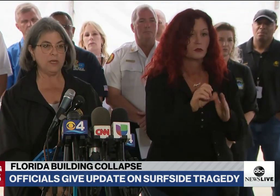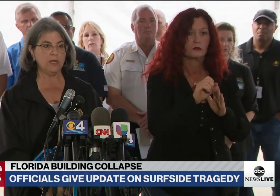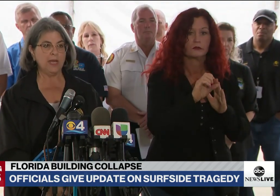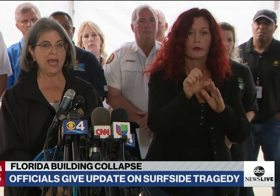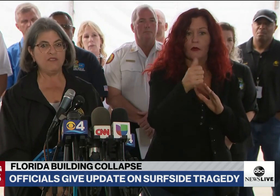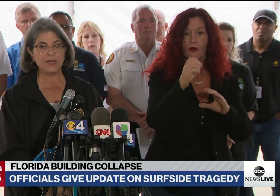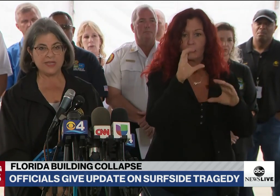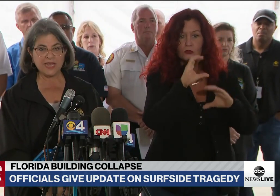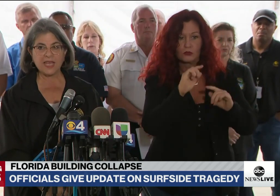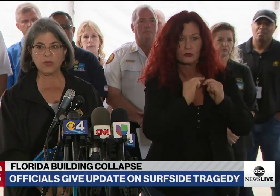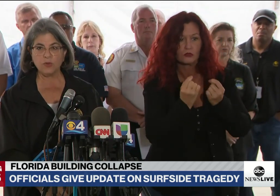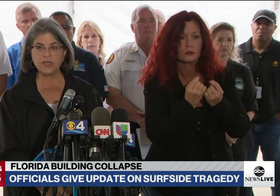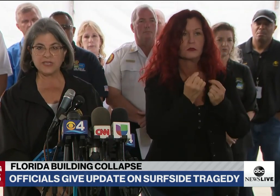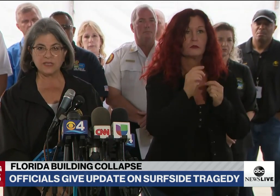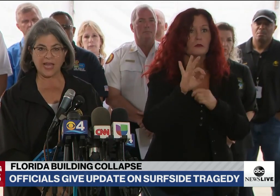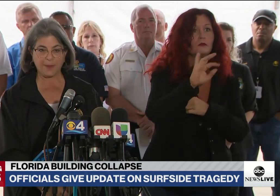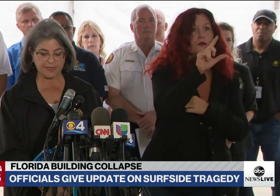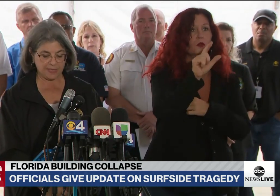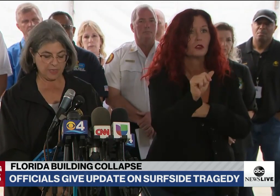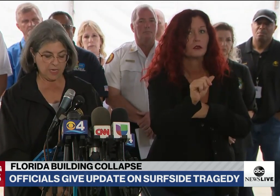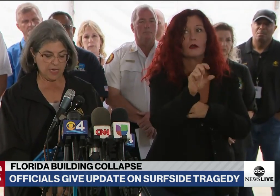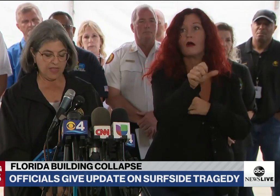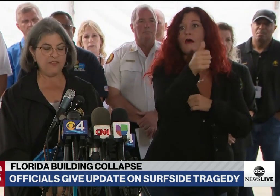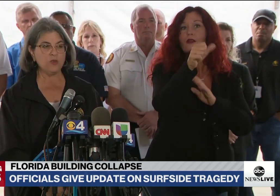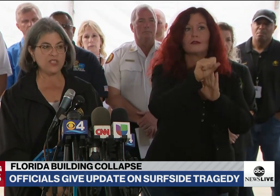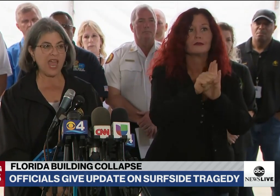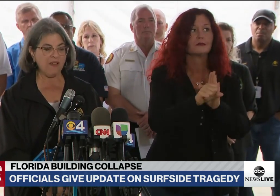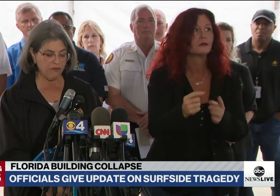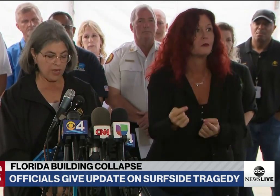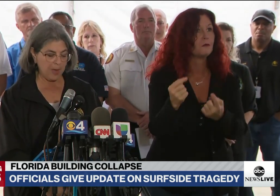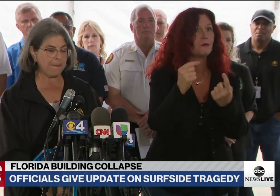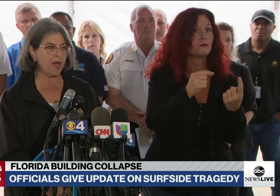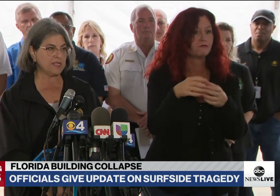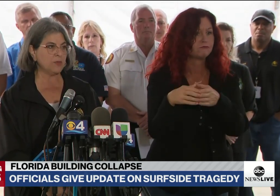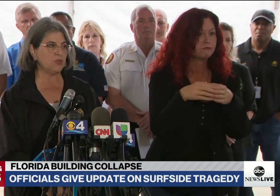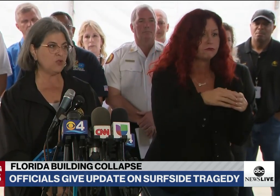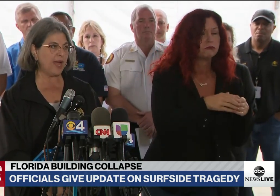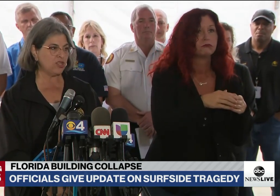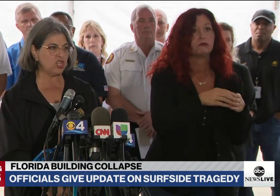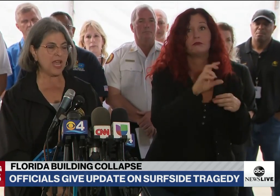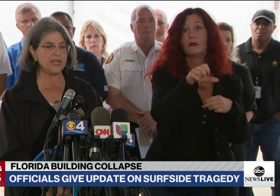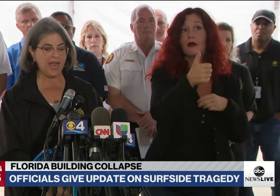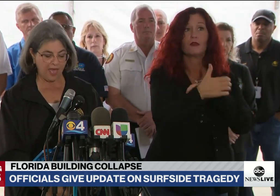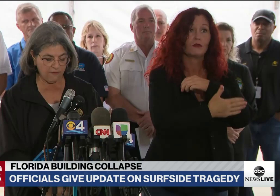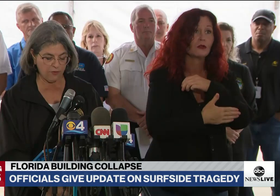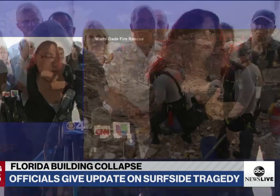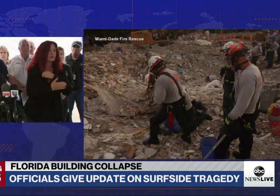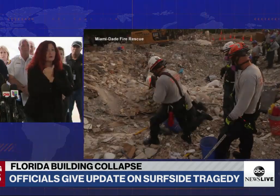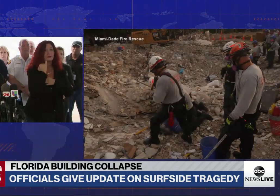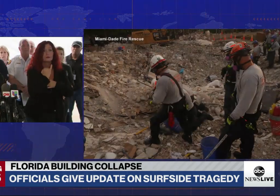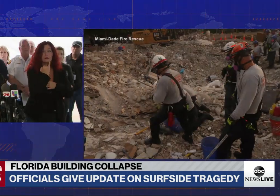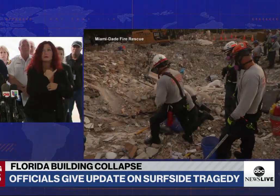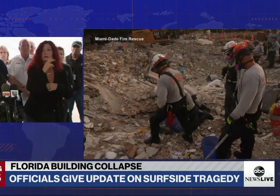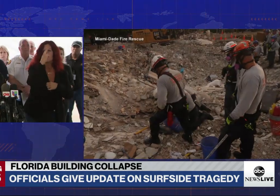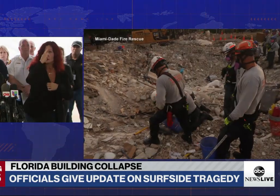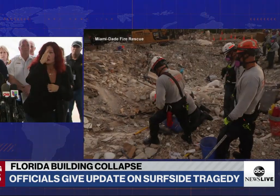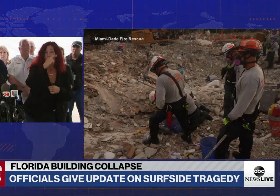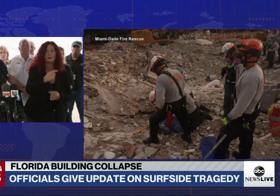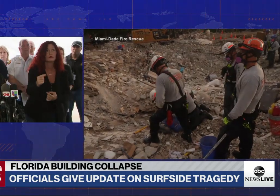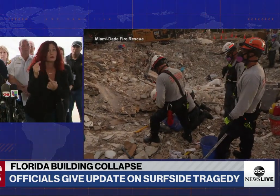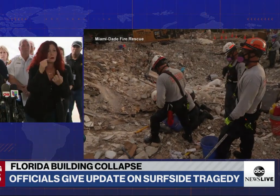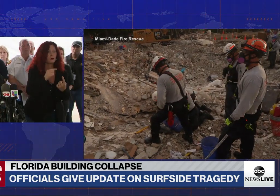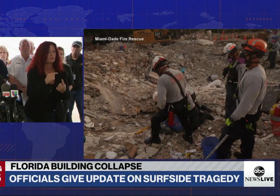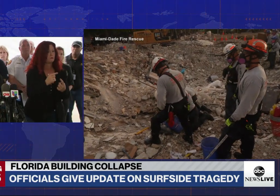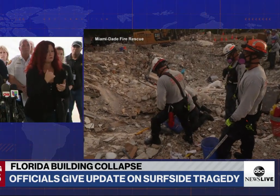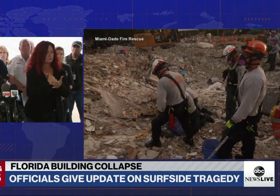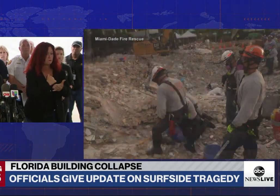world, have been digging through this collapse. They've used every possible strategy and every piece of technology